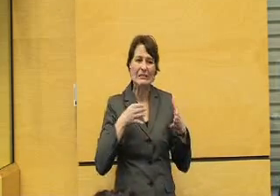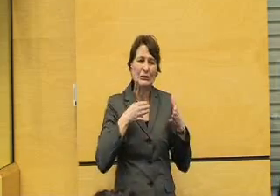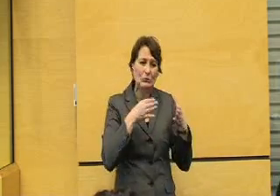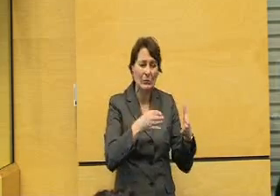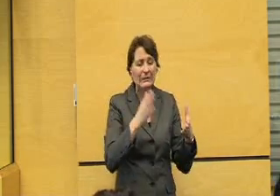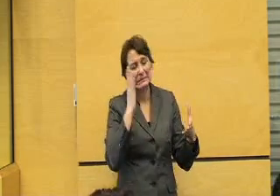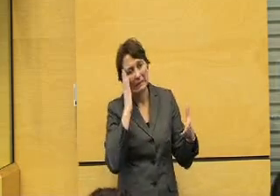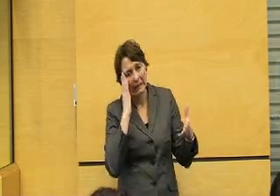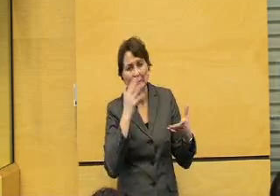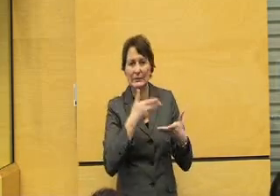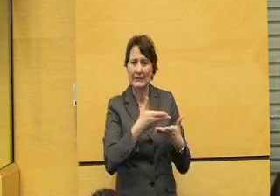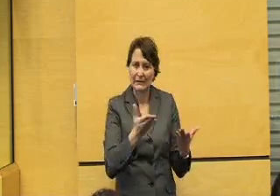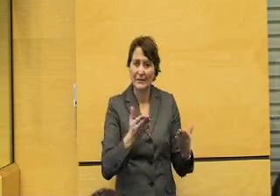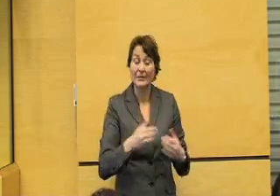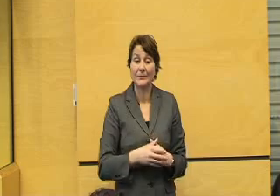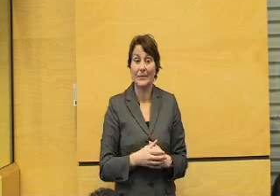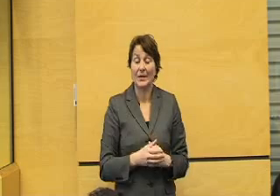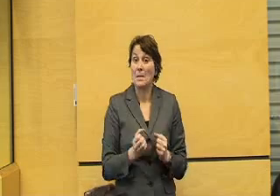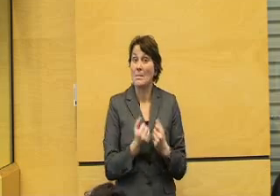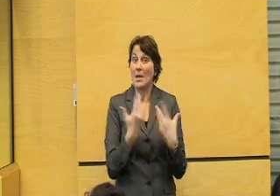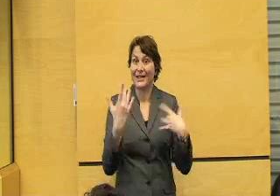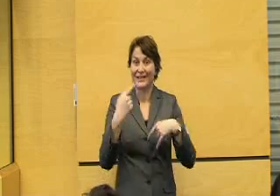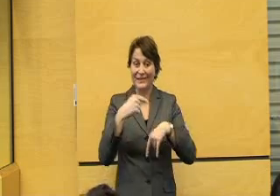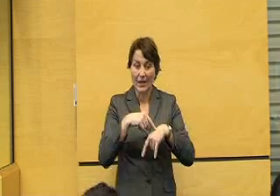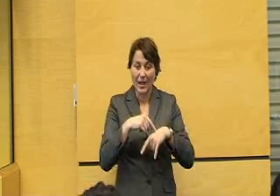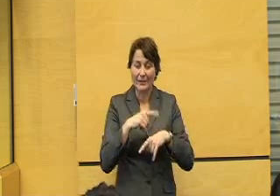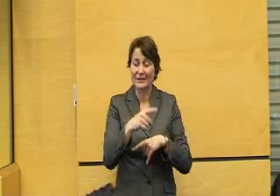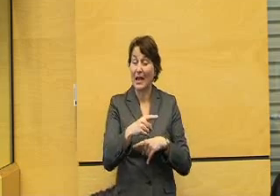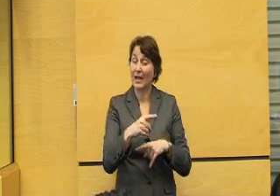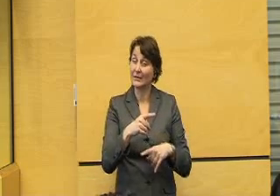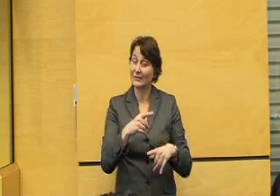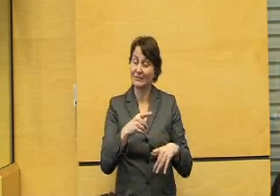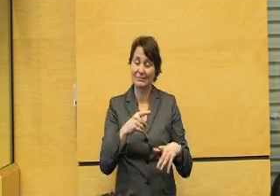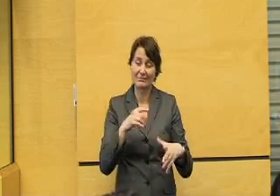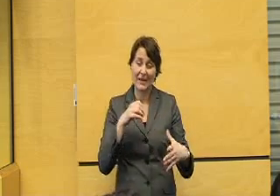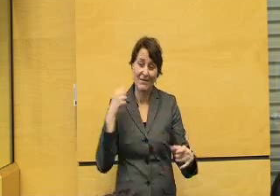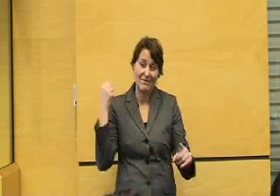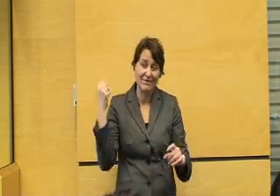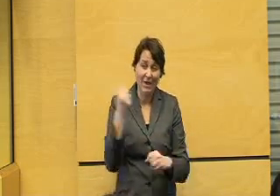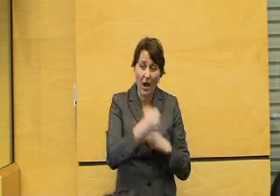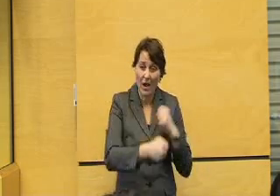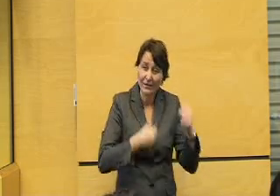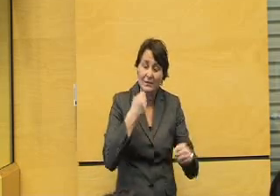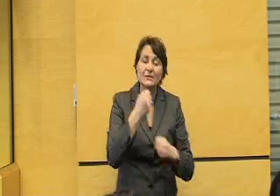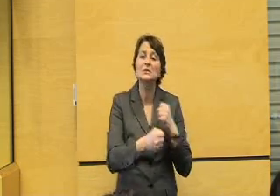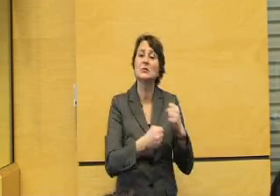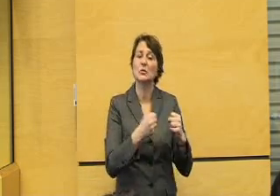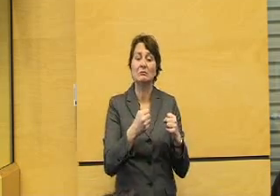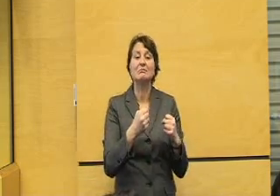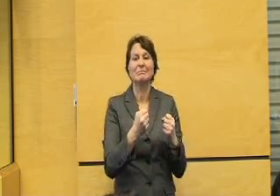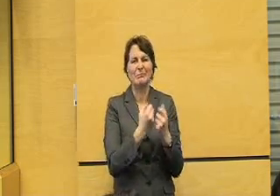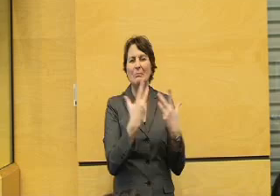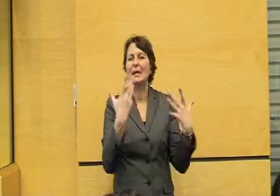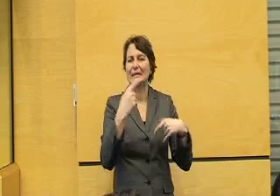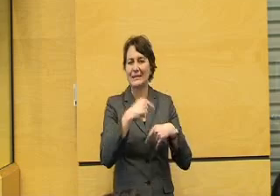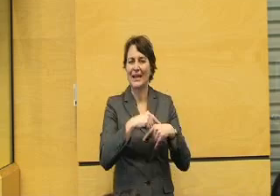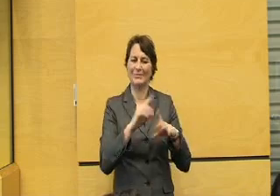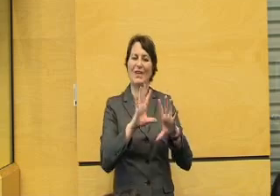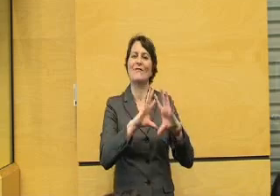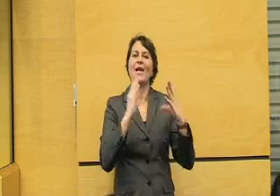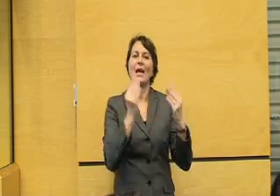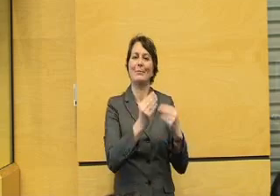because all too often such abuses, such violence is carried out in a family